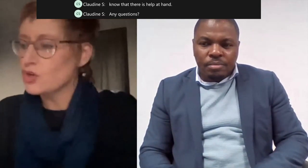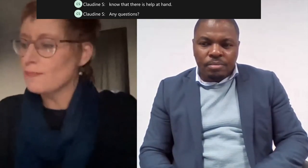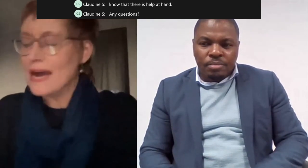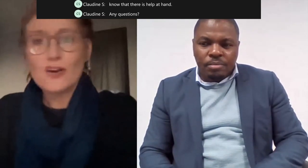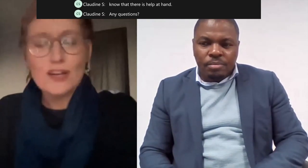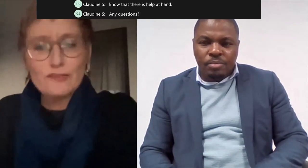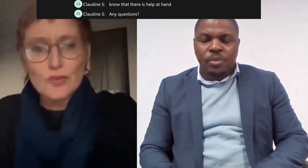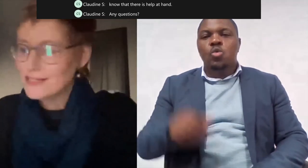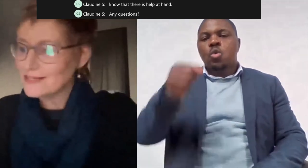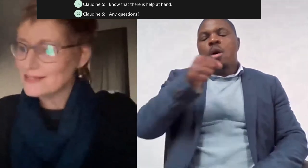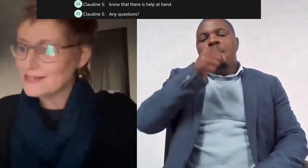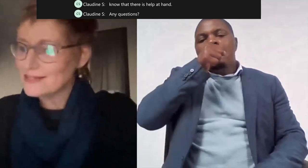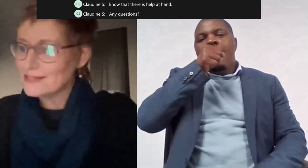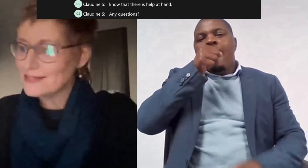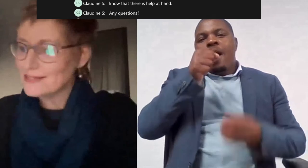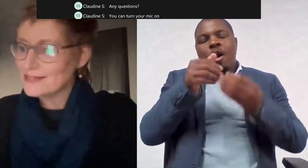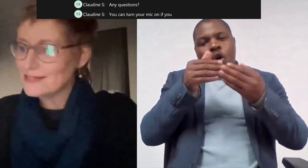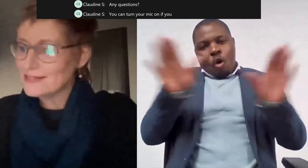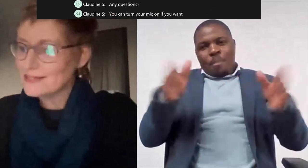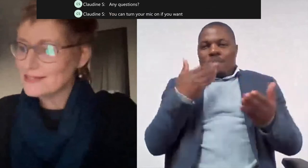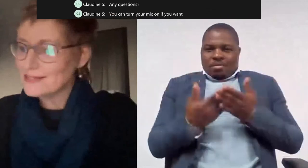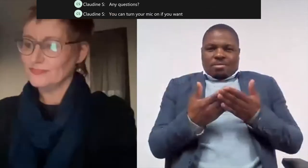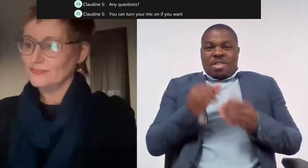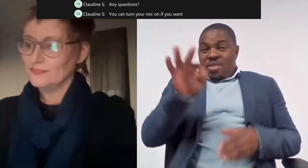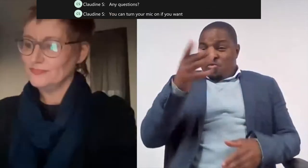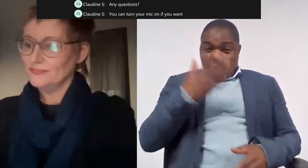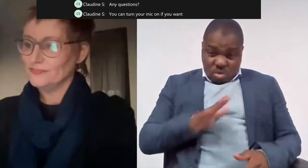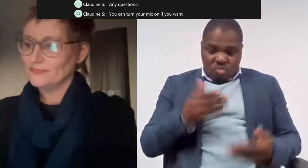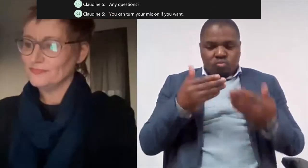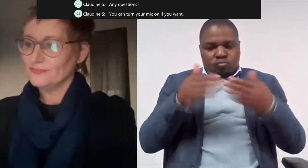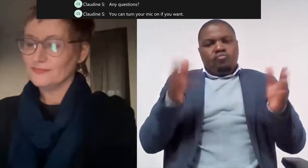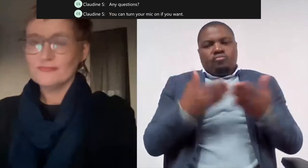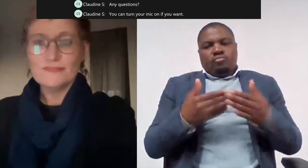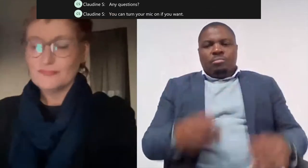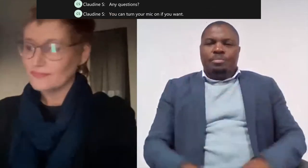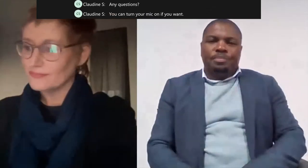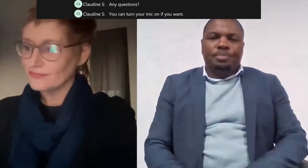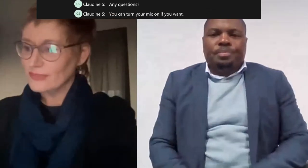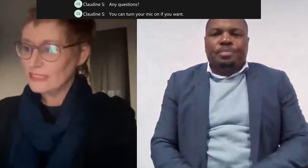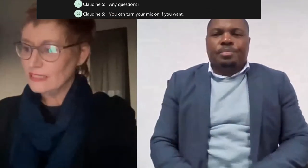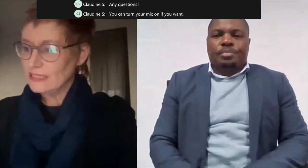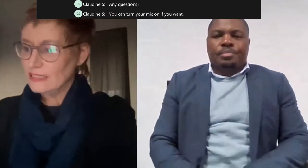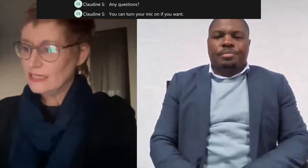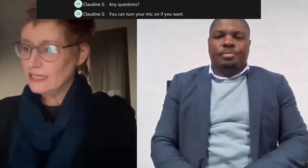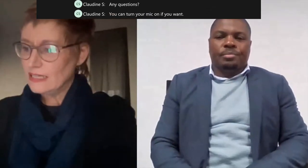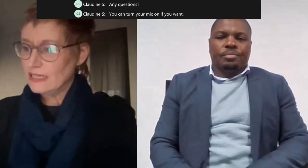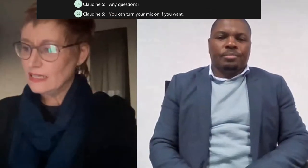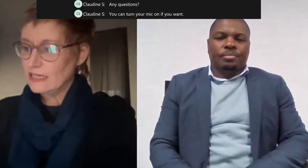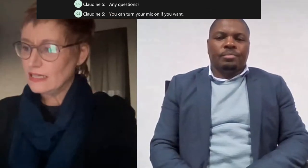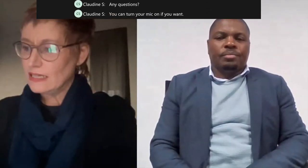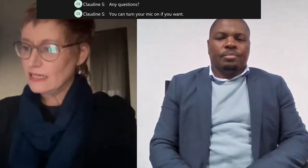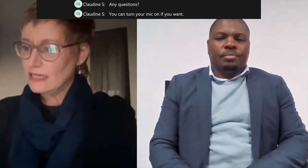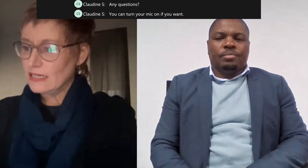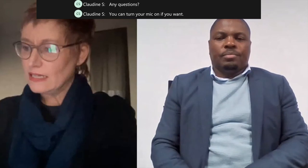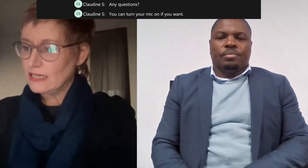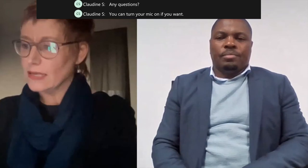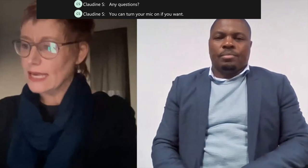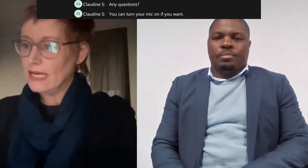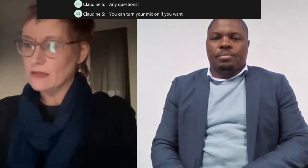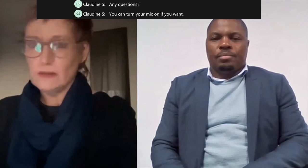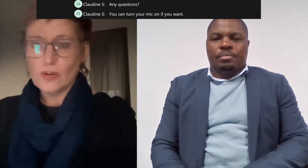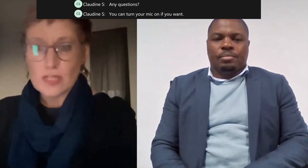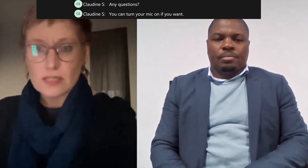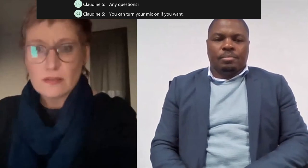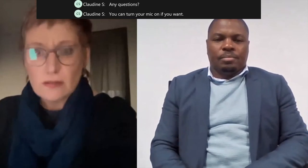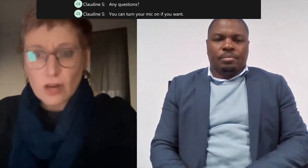You can turn your mic on if you want. I am getting